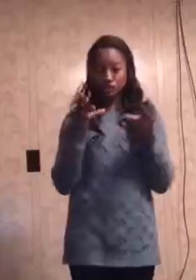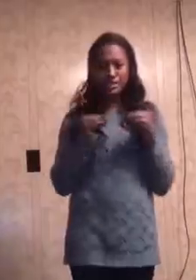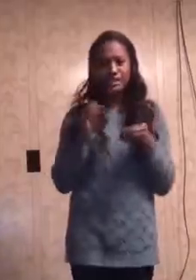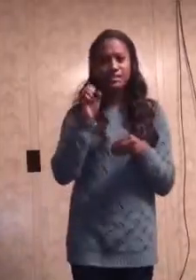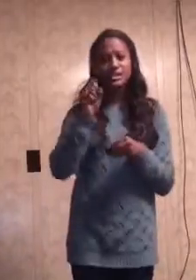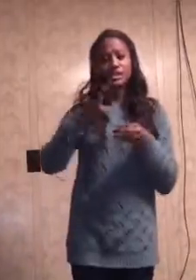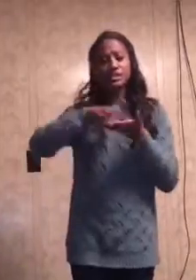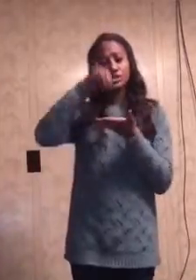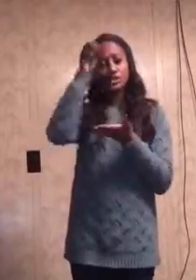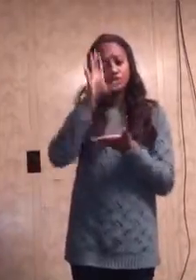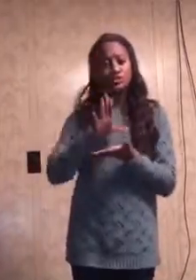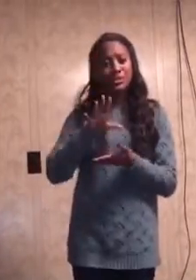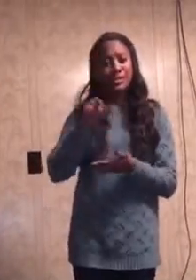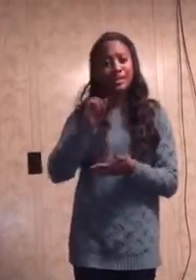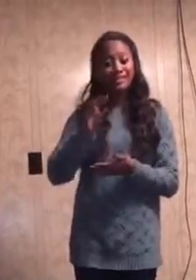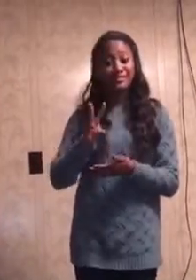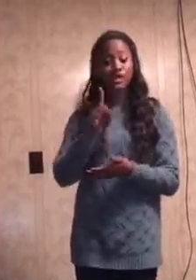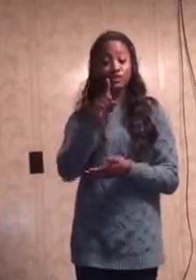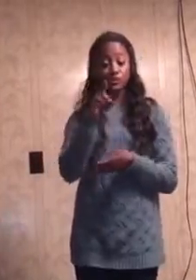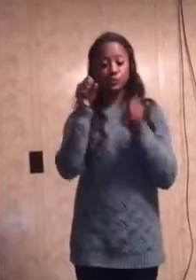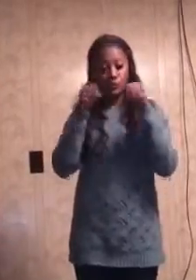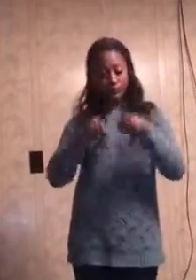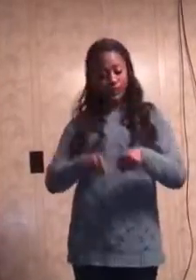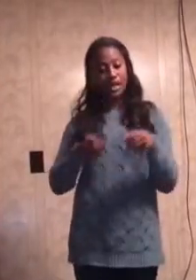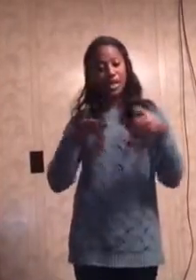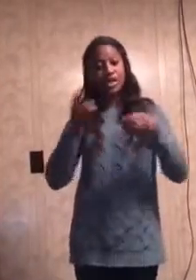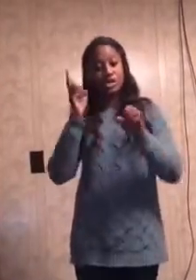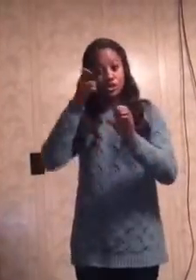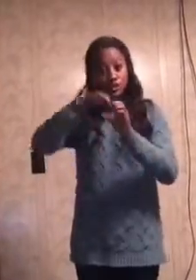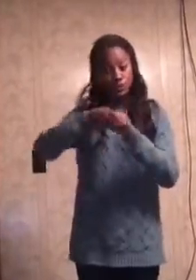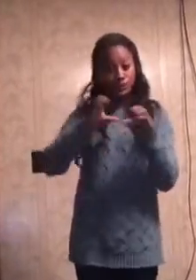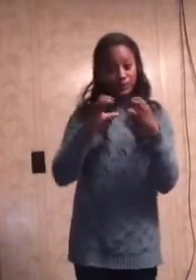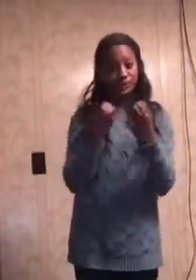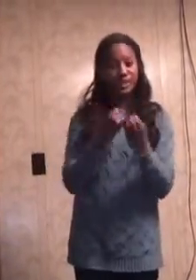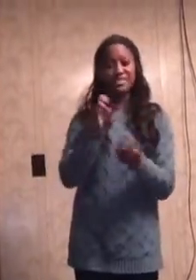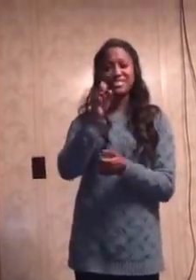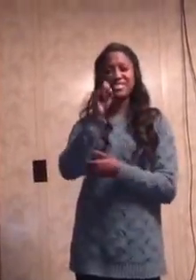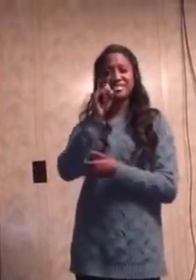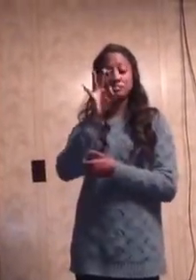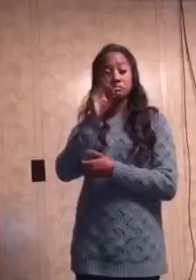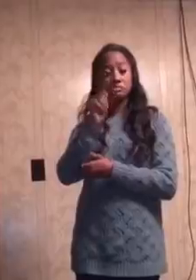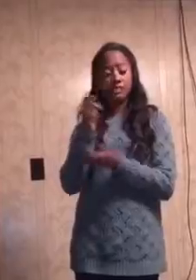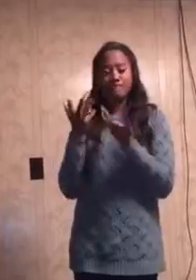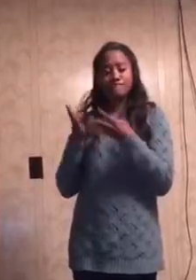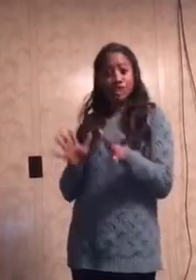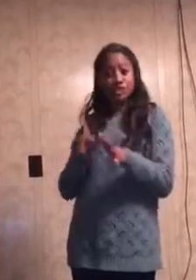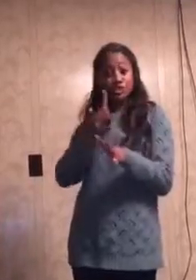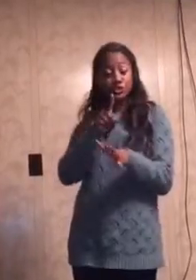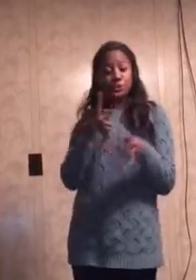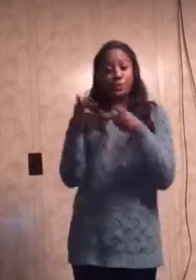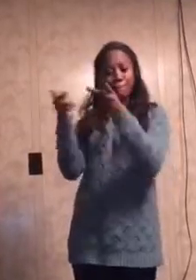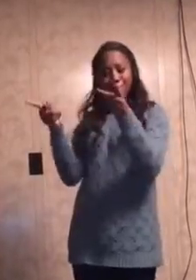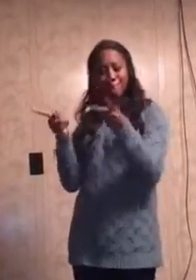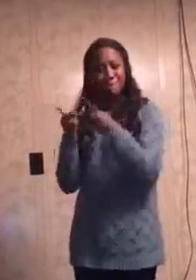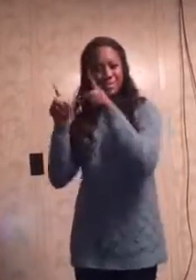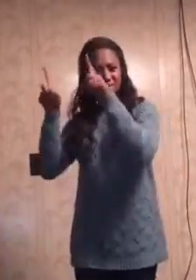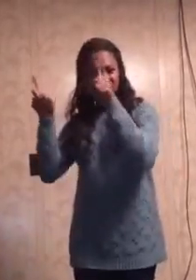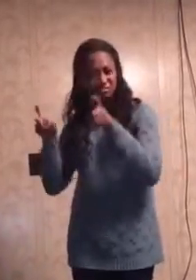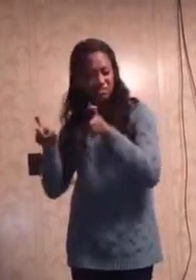then you can get enrolled in classes. Once you filled out the SIF, you then want to go and take your placement tests. Placement tests are not for a grade, they're to see